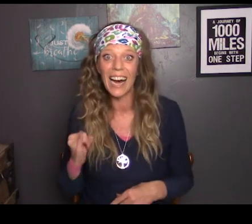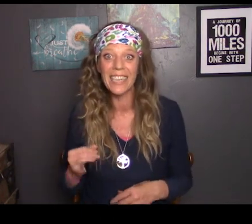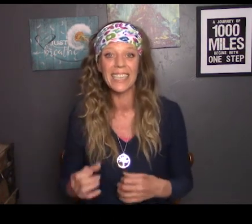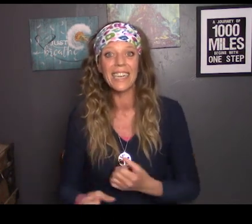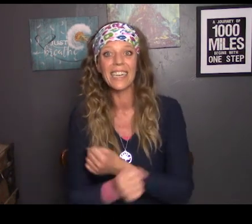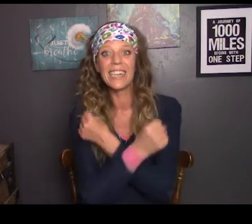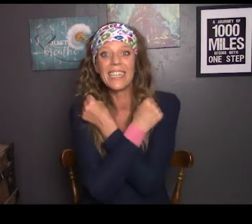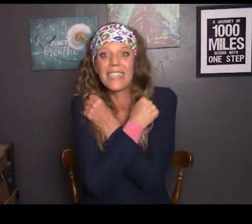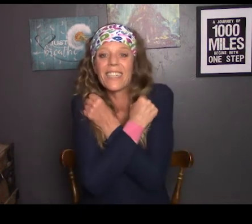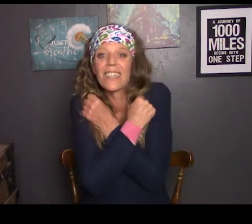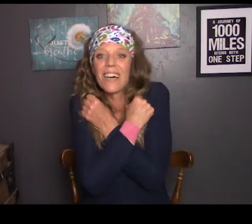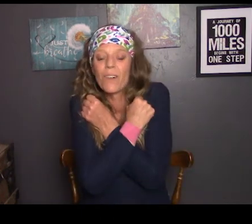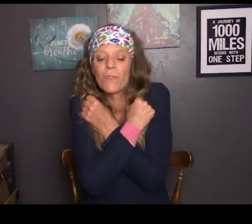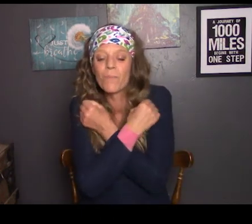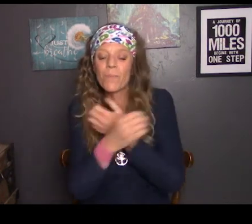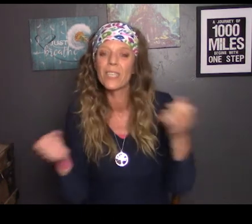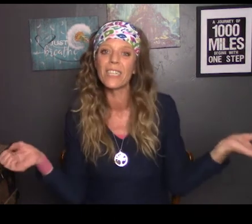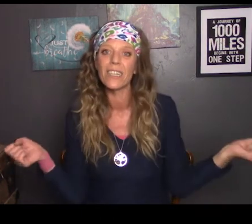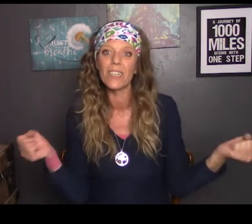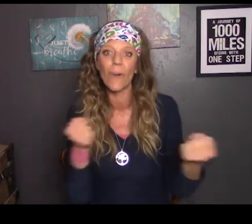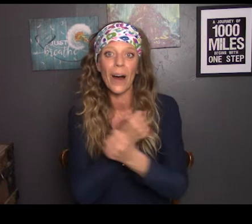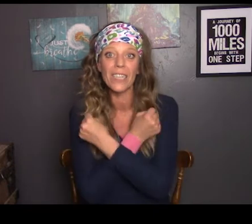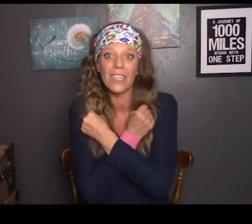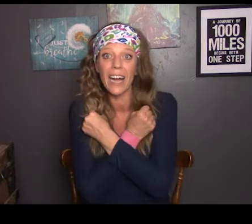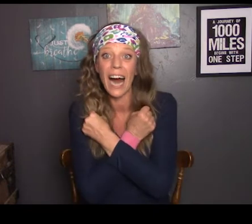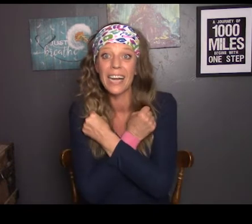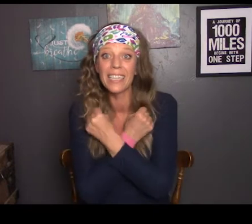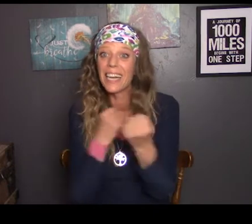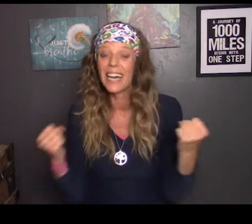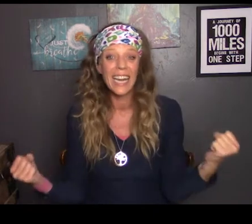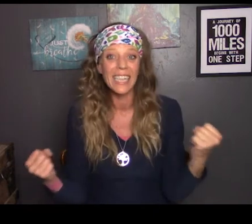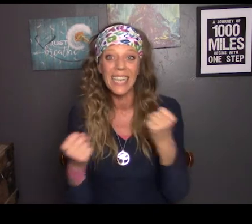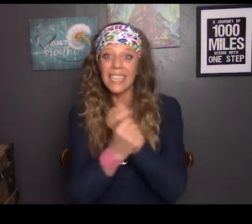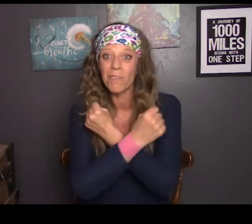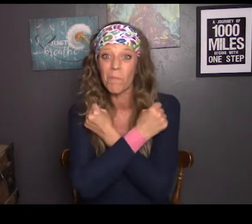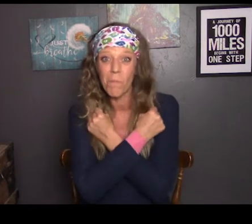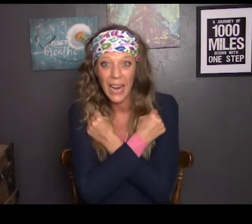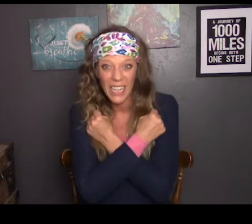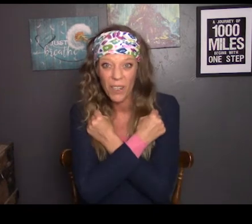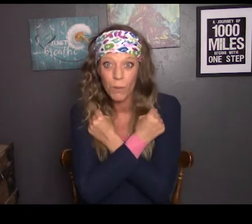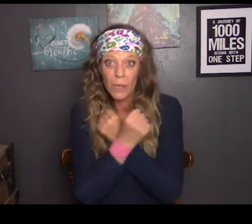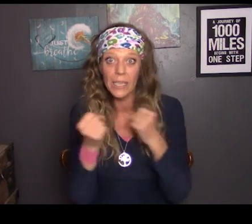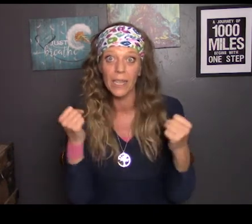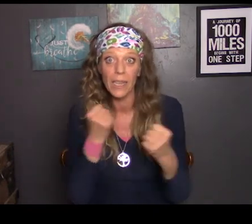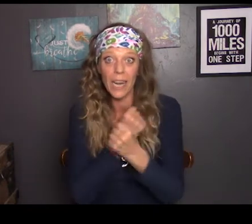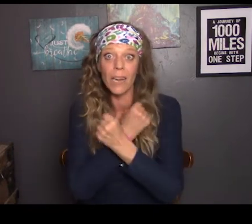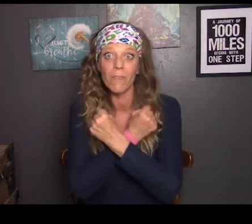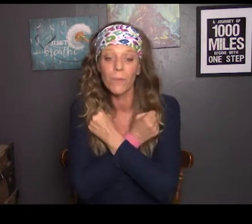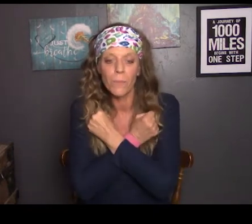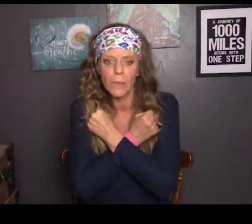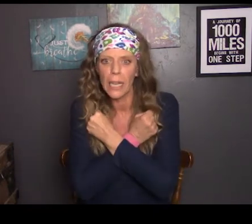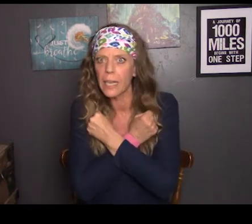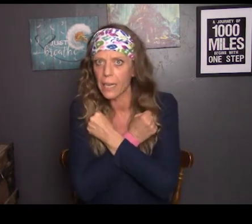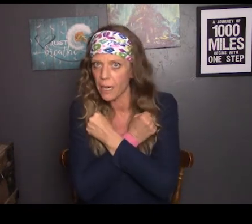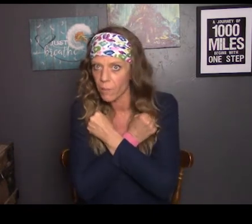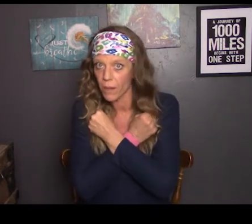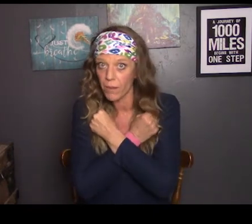that is love. Just cross your hands. It doesn't matter with love and a couple of